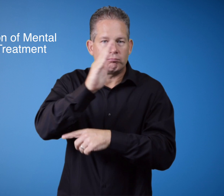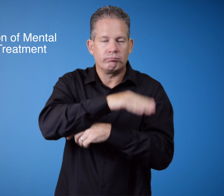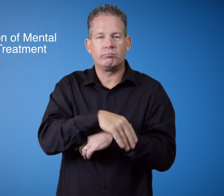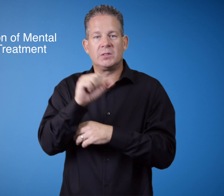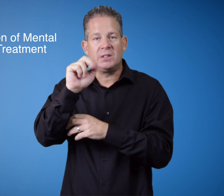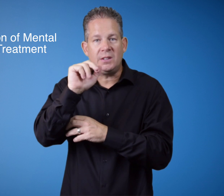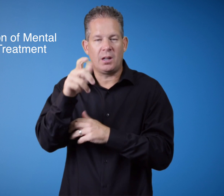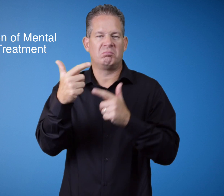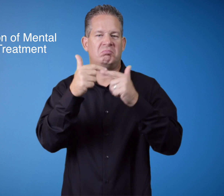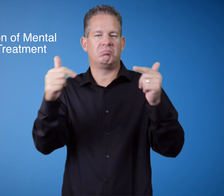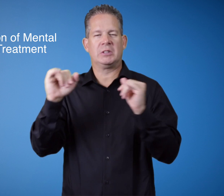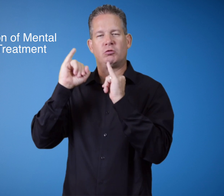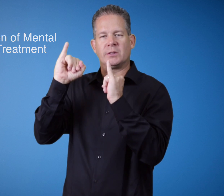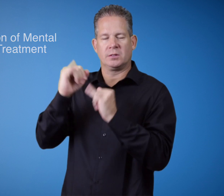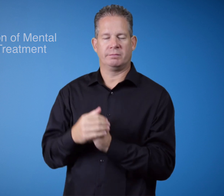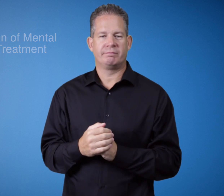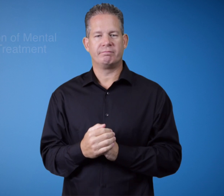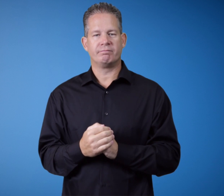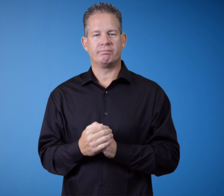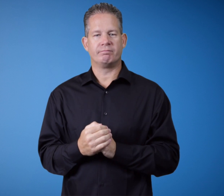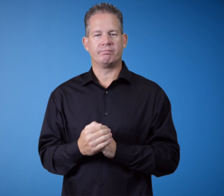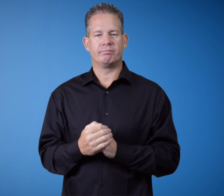an eating schedule throughout the day, and a variety of other instructions.